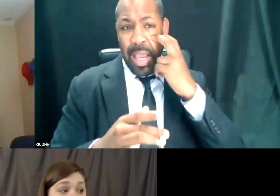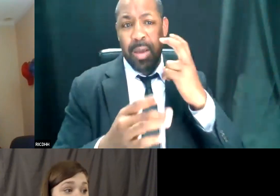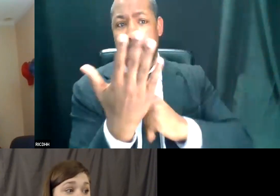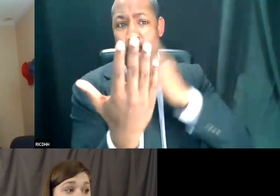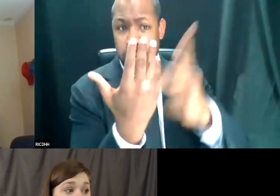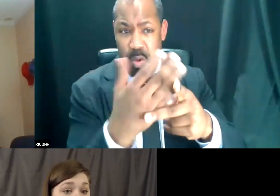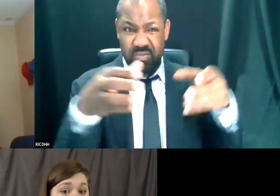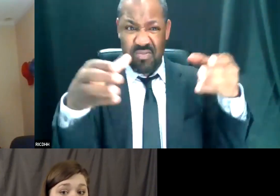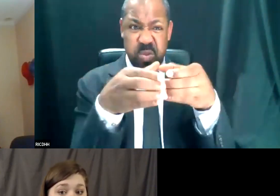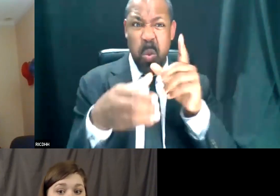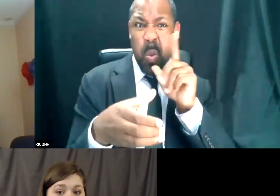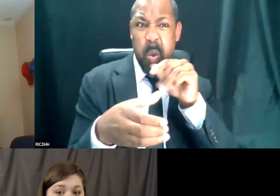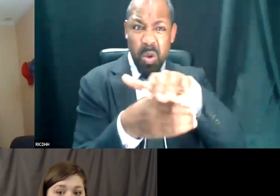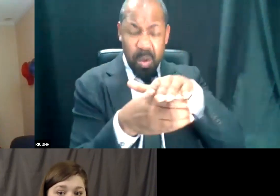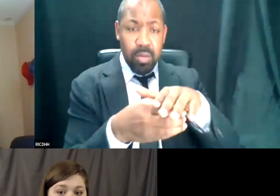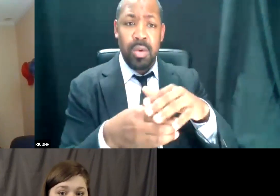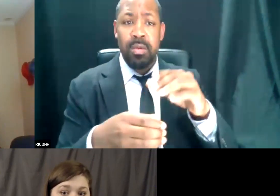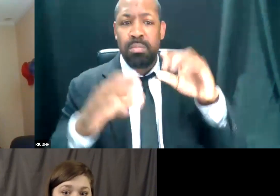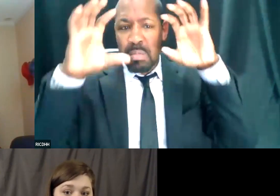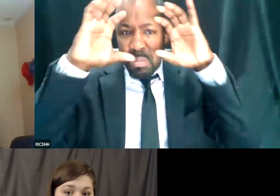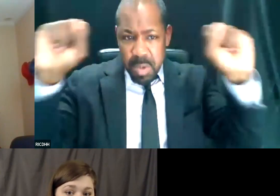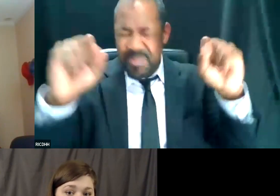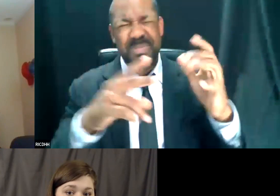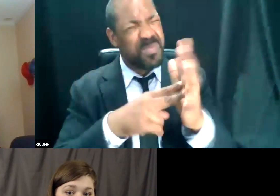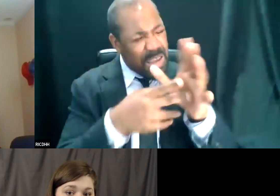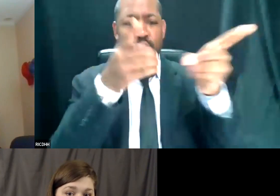action. DBCAN, the Deaf-Blind Community Access Network.